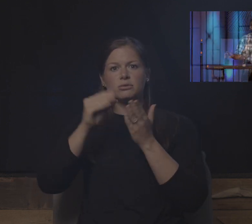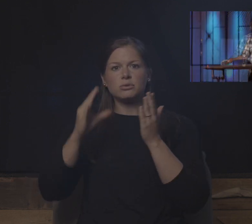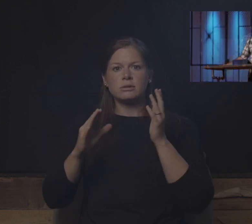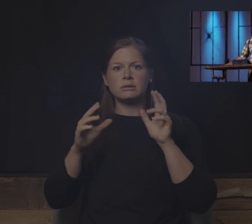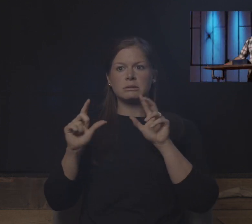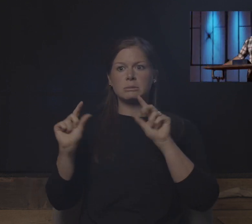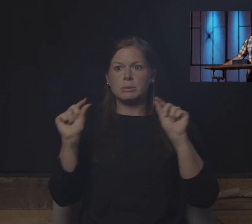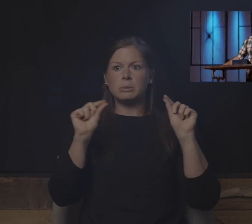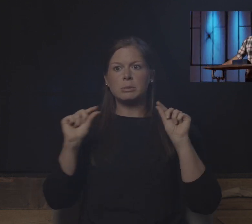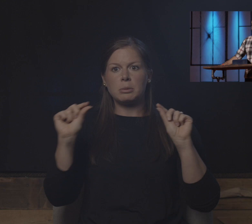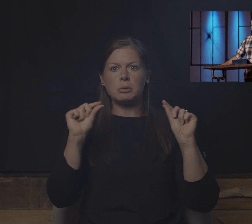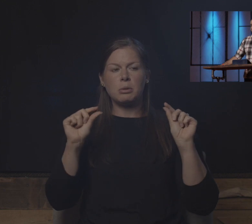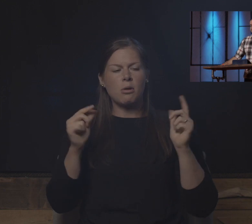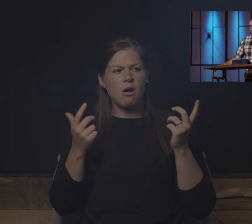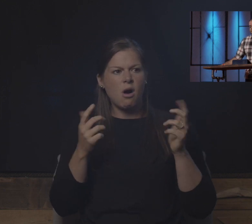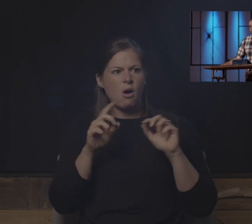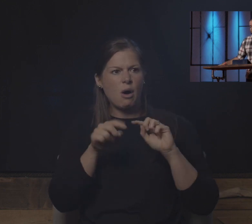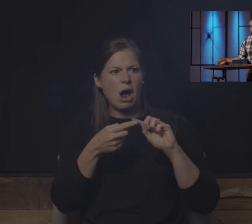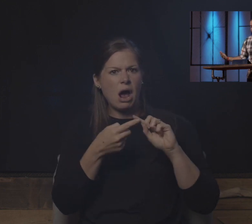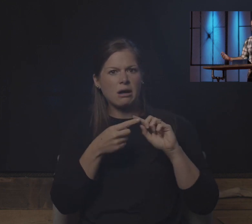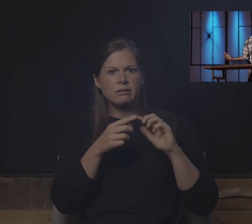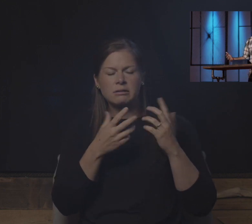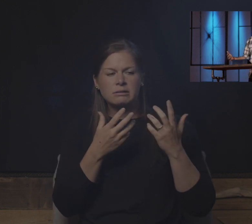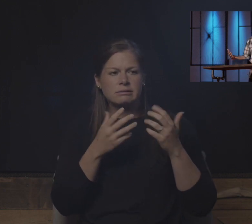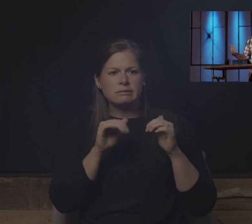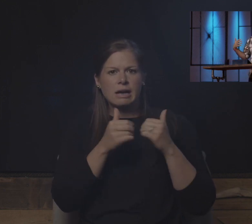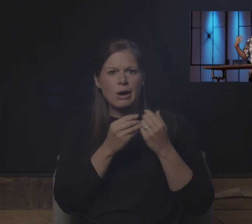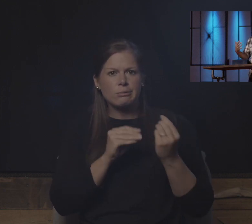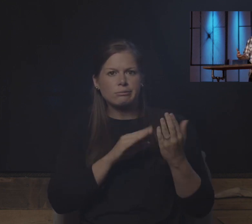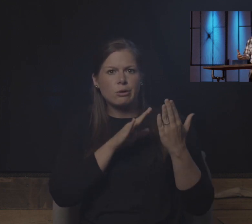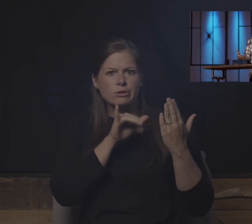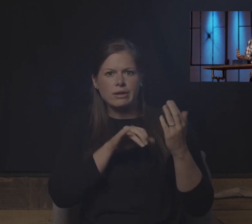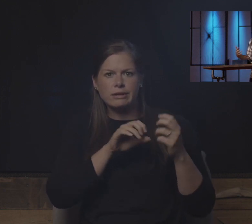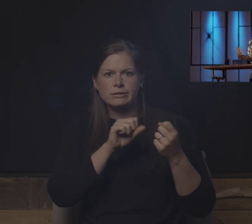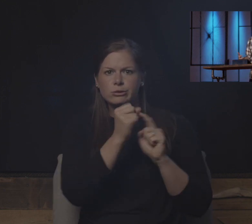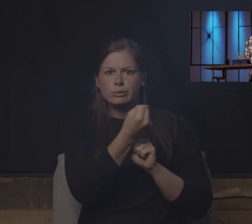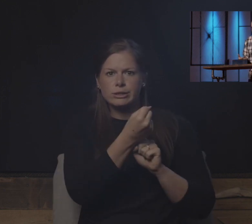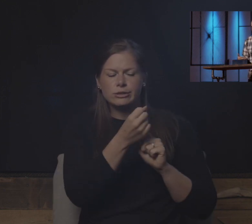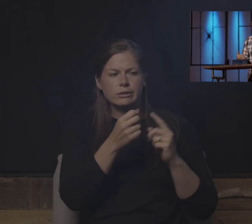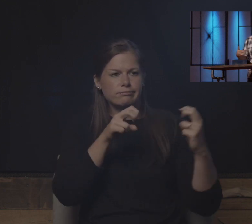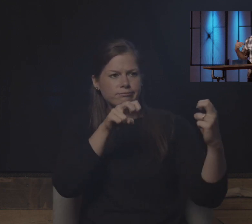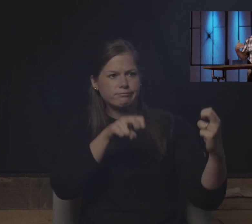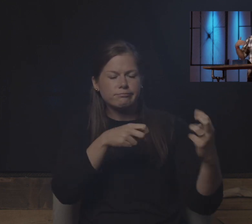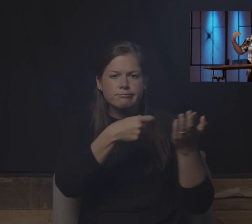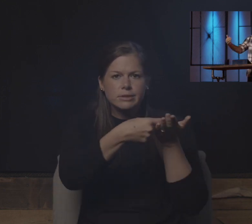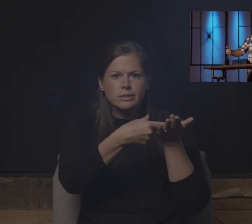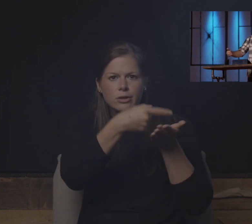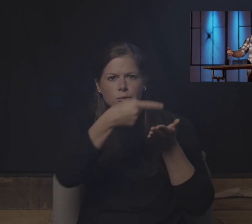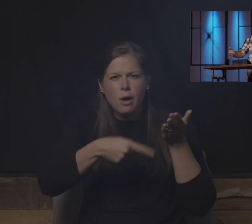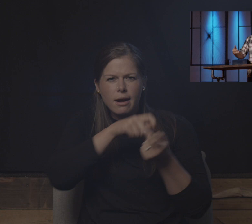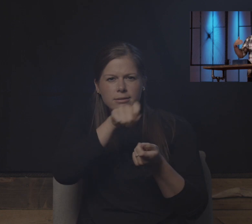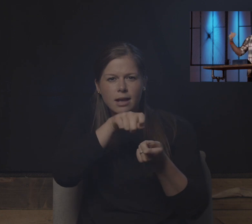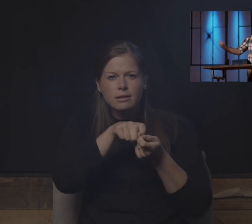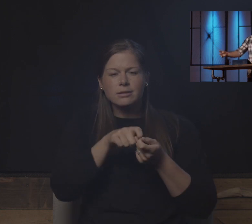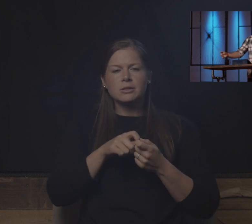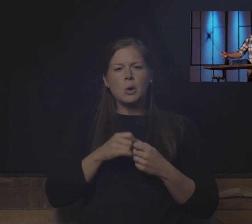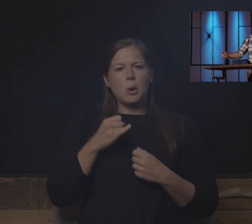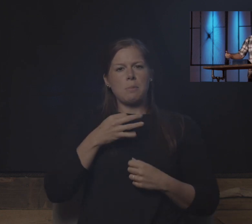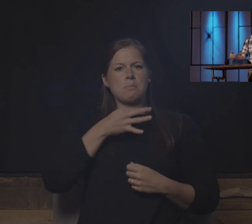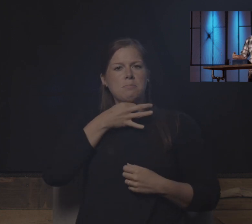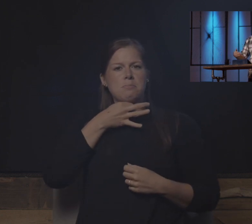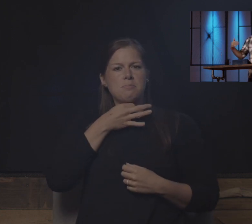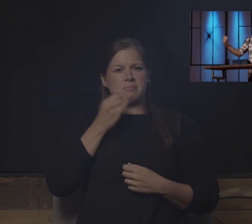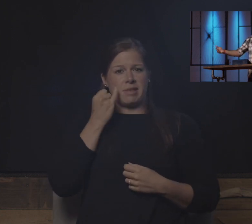And I wonder, what would you do? How would you respond? What kind of God, what kind of Jesus would you portray to the